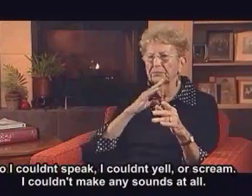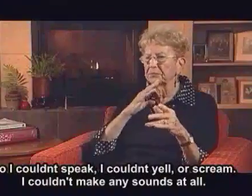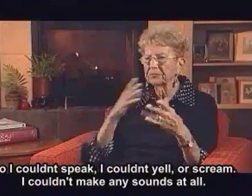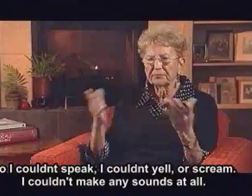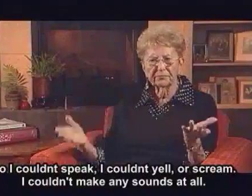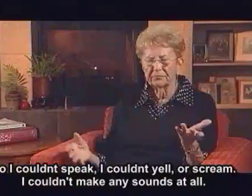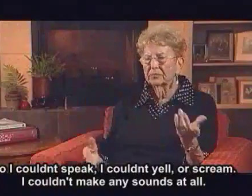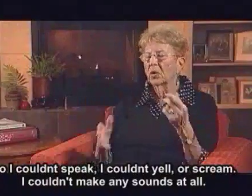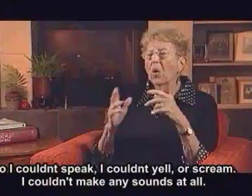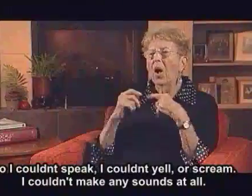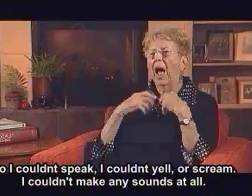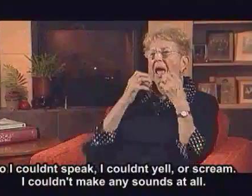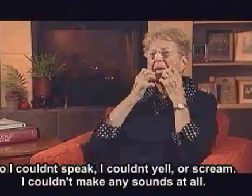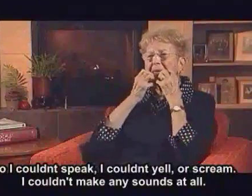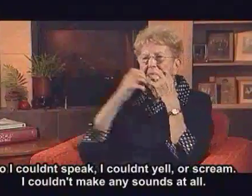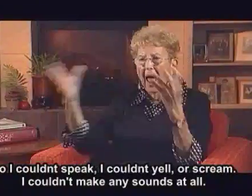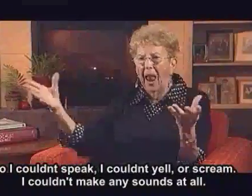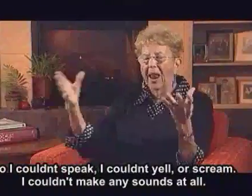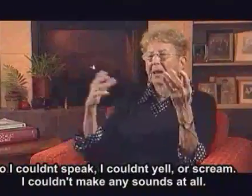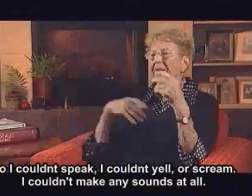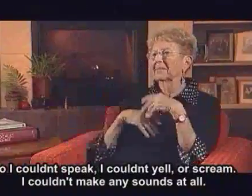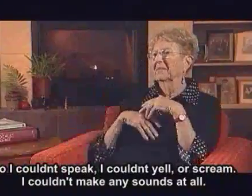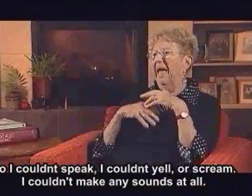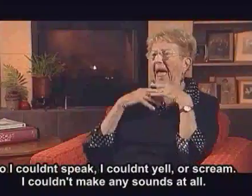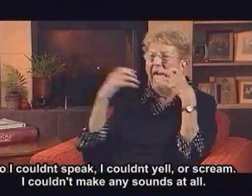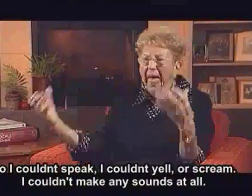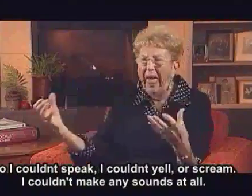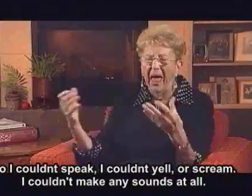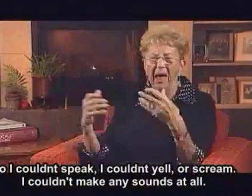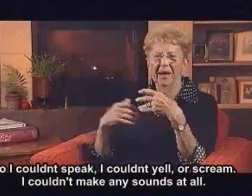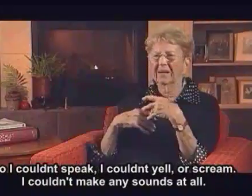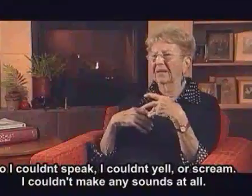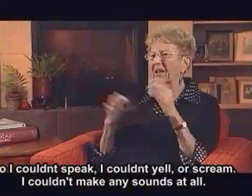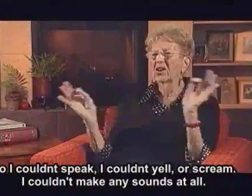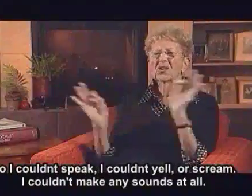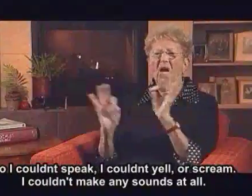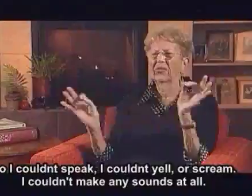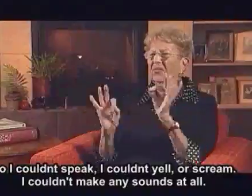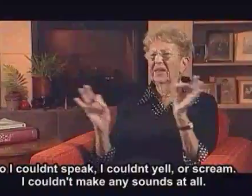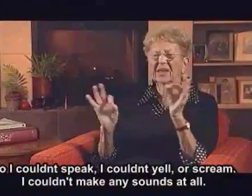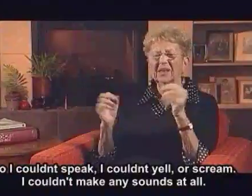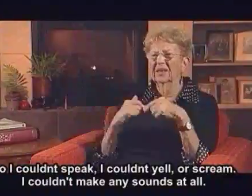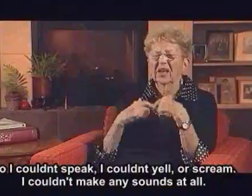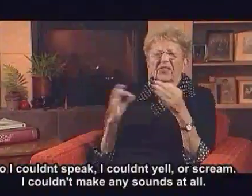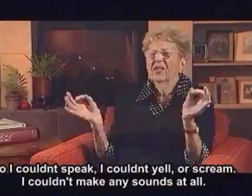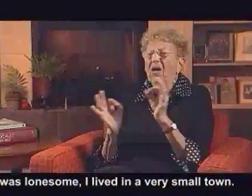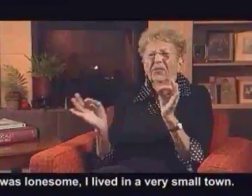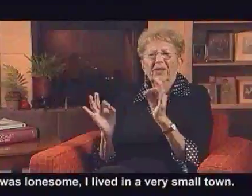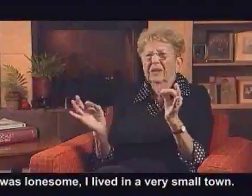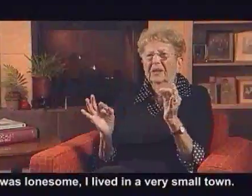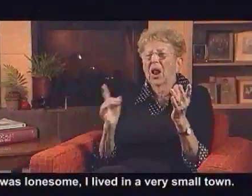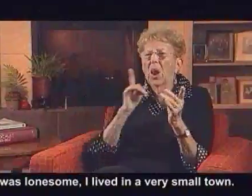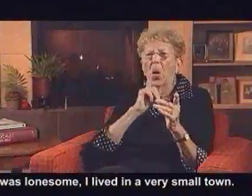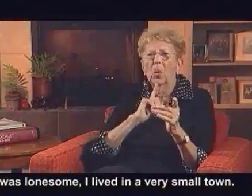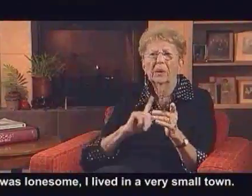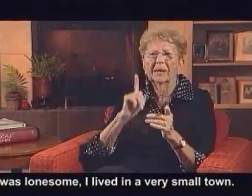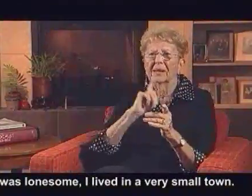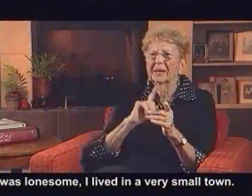So I couldn't speak, I couldn't yell or scream, I couldn't make any sounds at all. I was